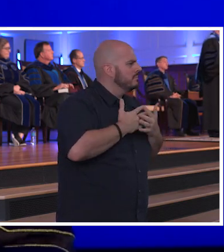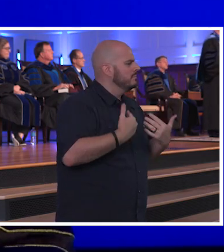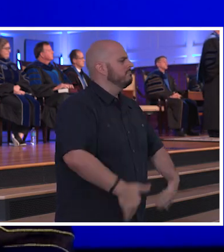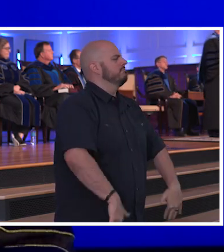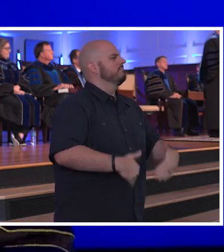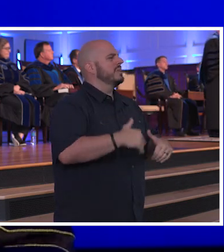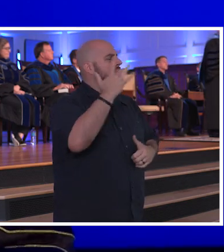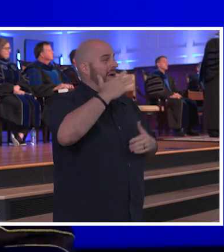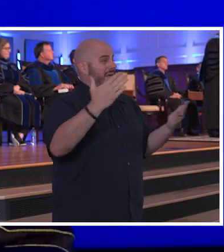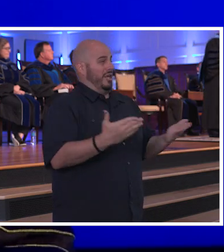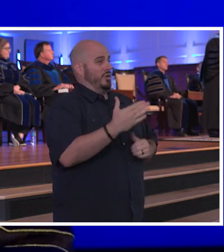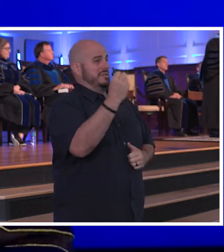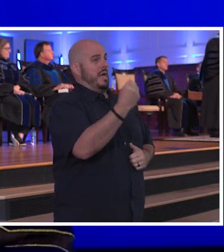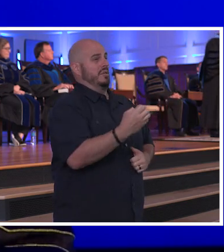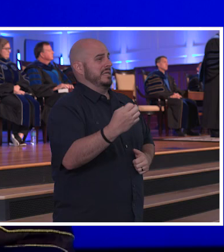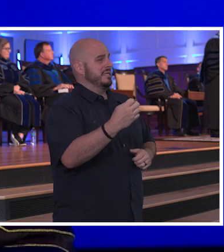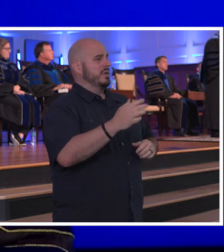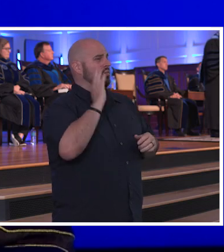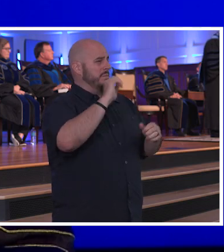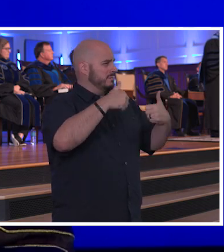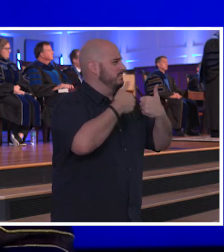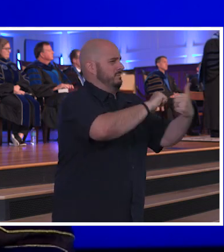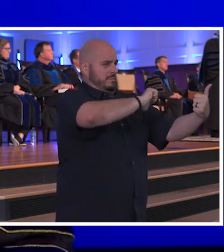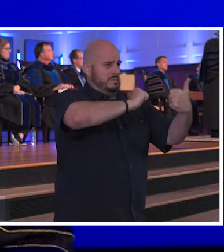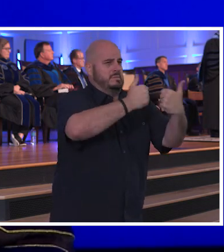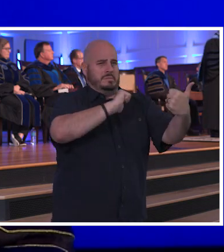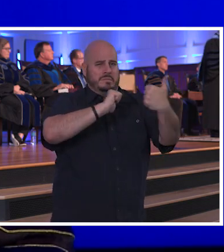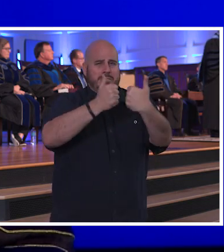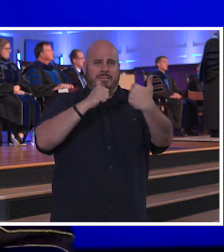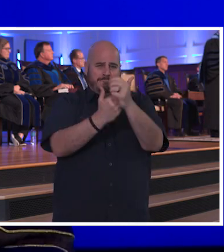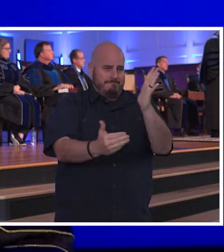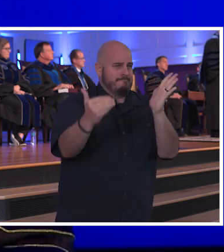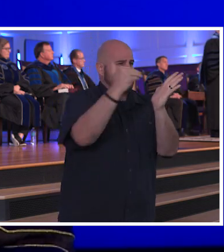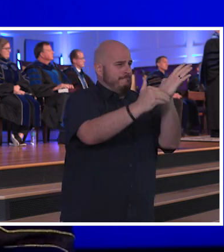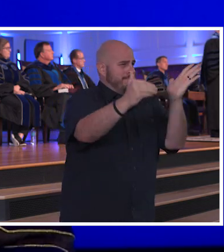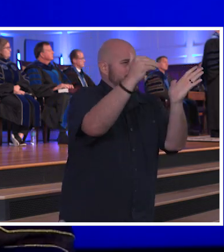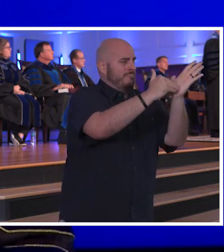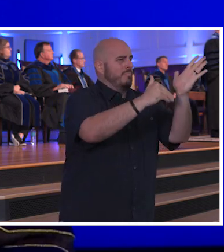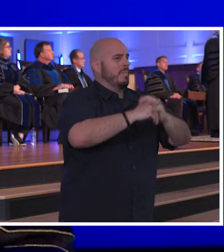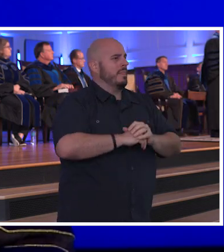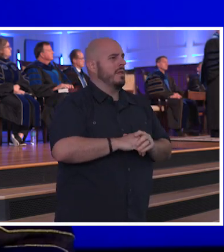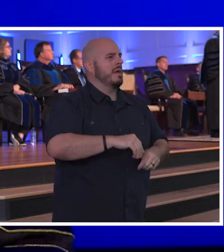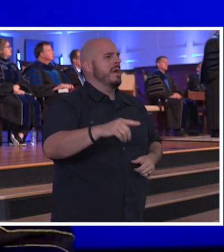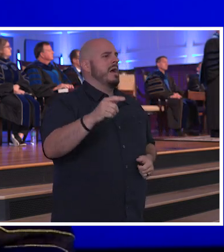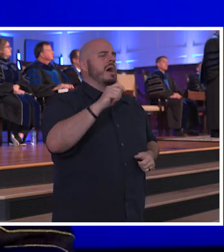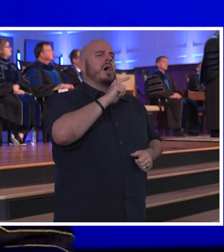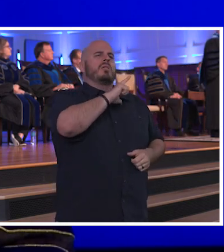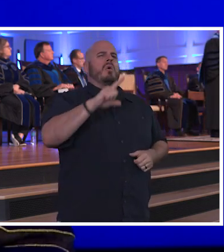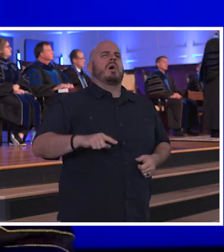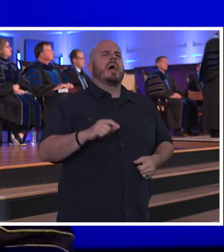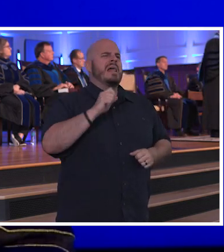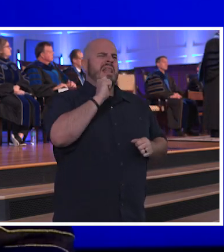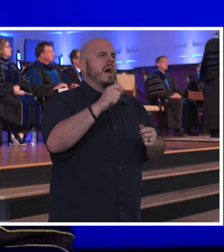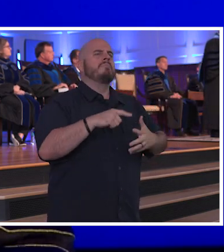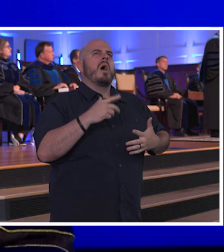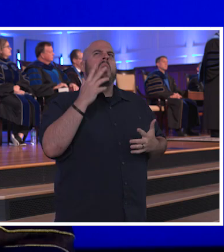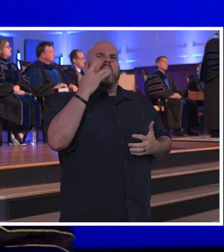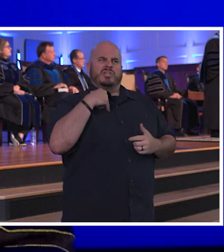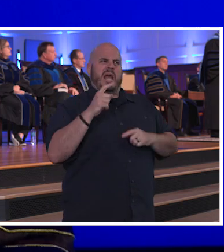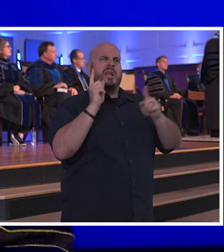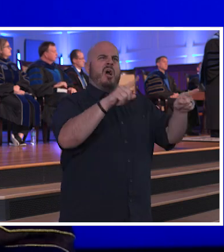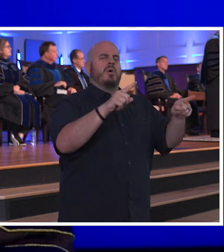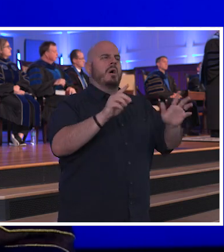challenged again and again and again. Lord, not why should I go, but Lord, why should